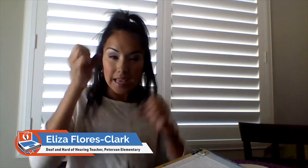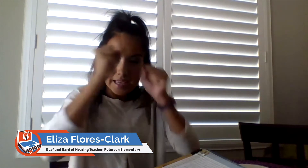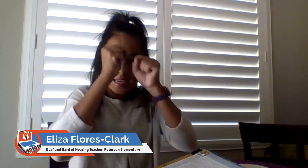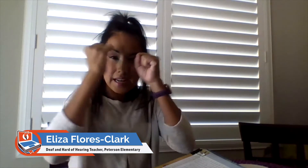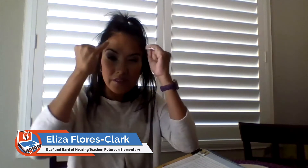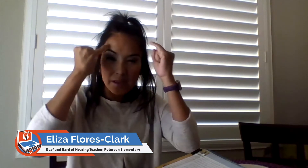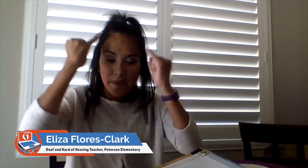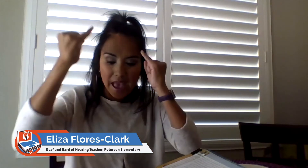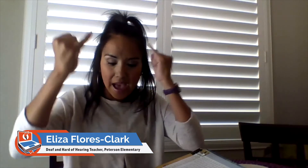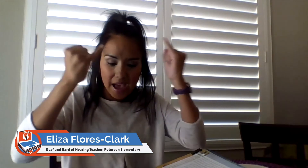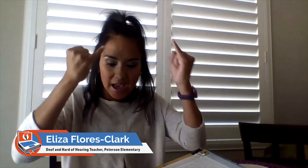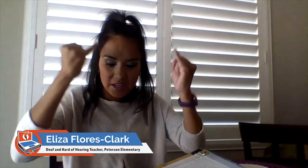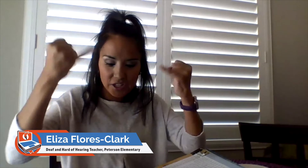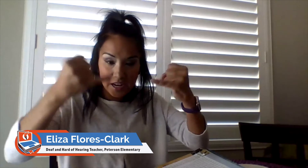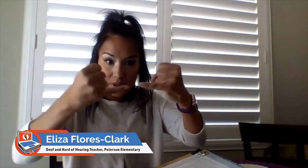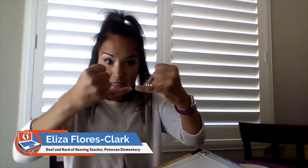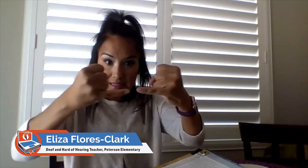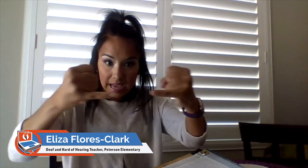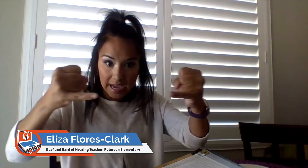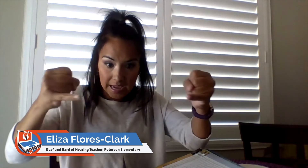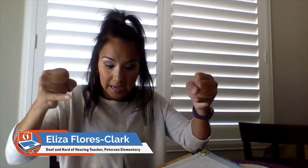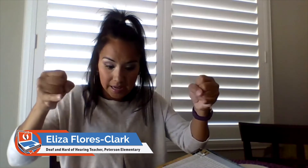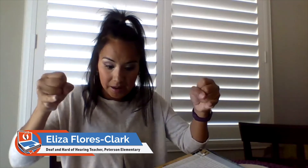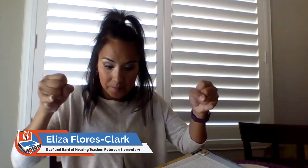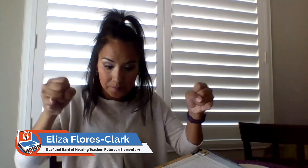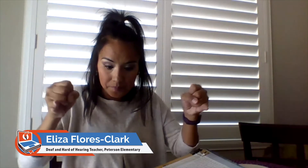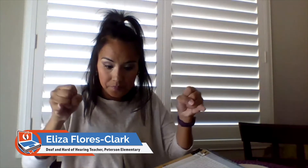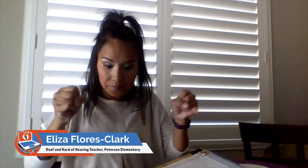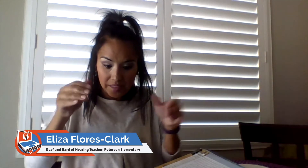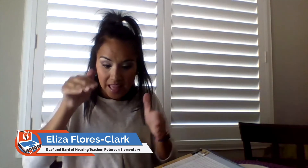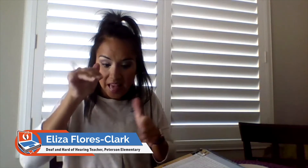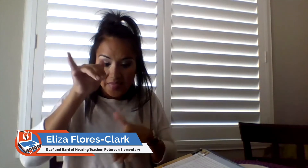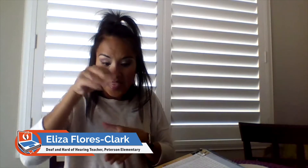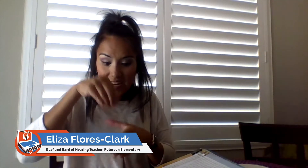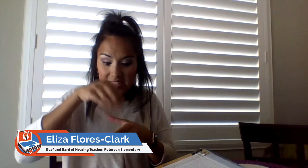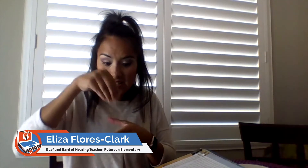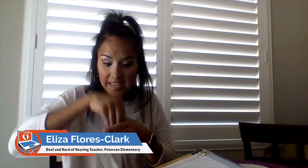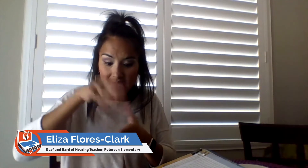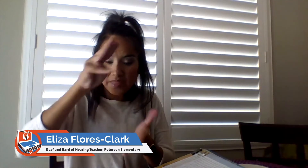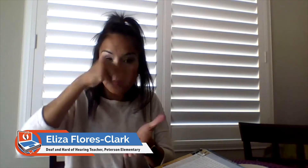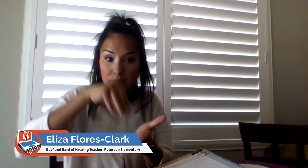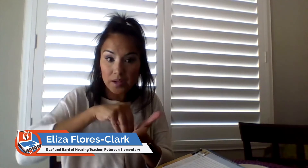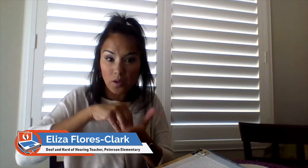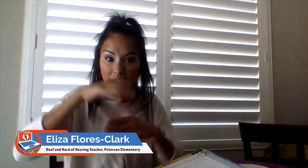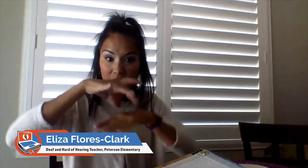kind of imaginary line that is in the middle of,